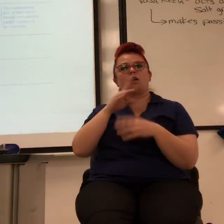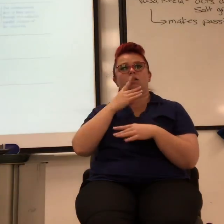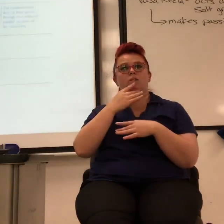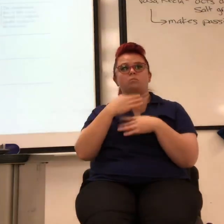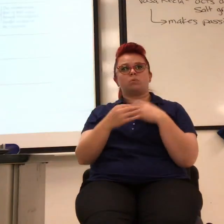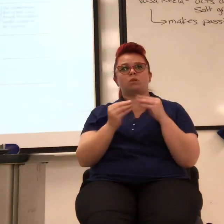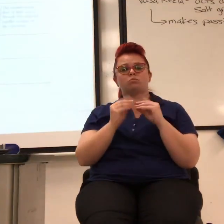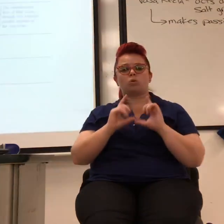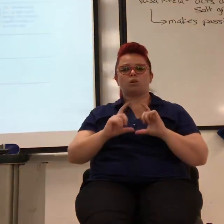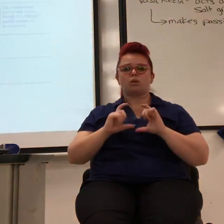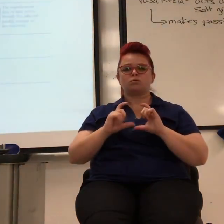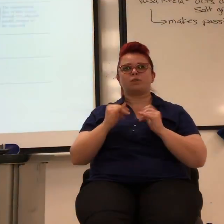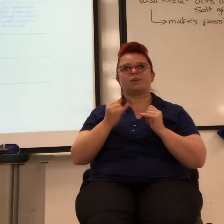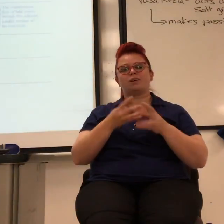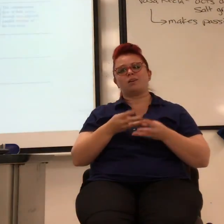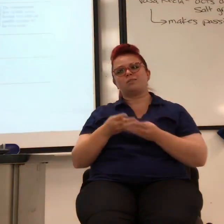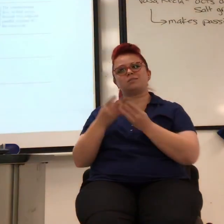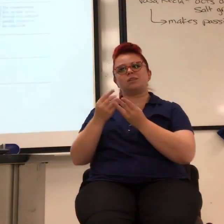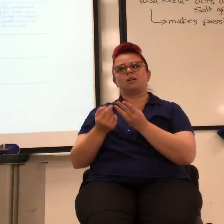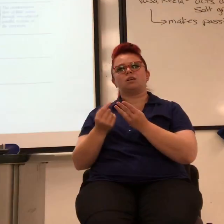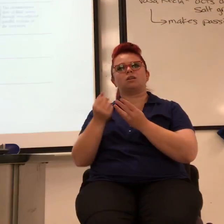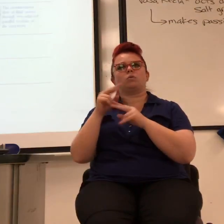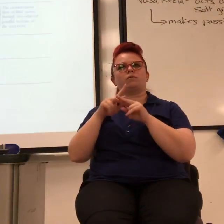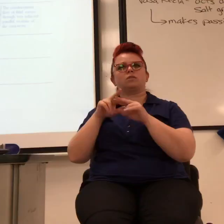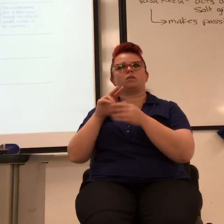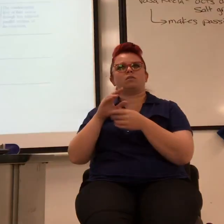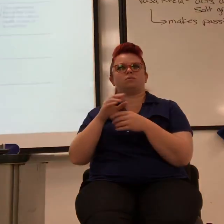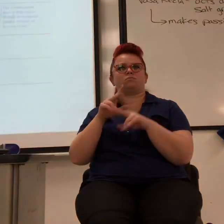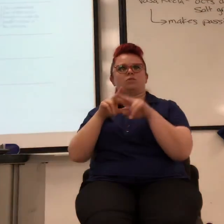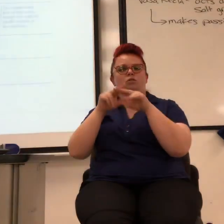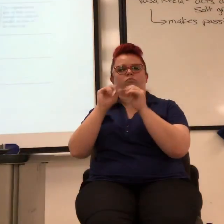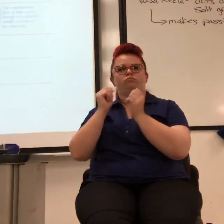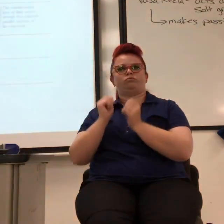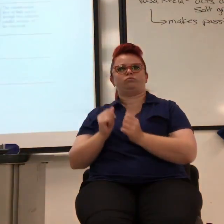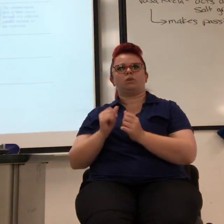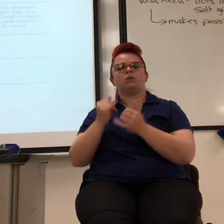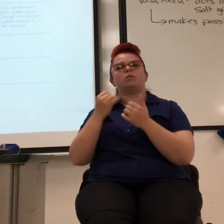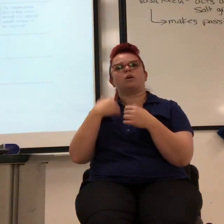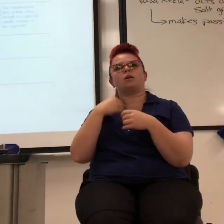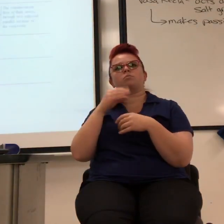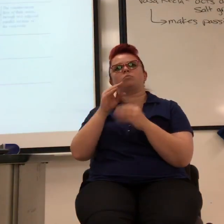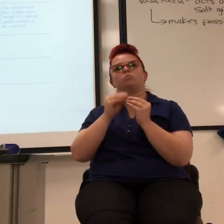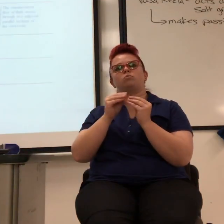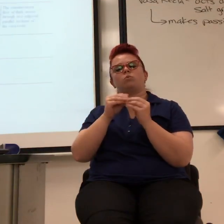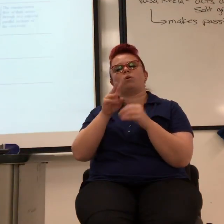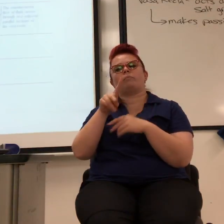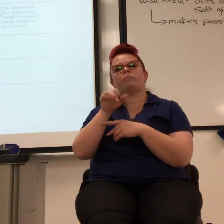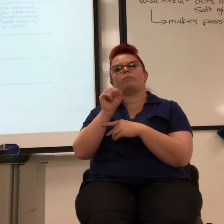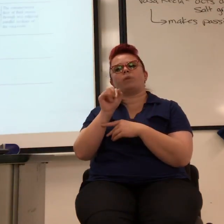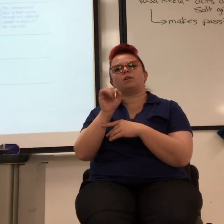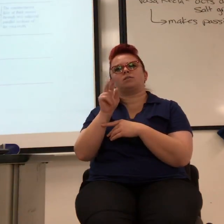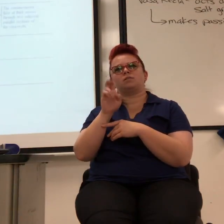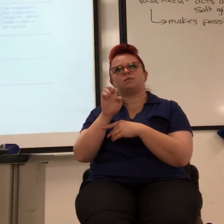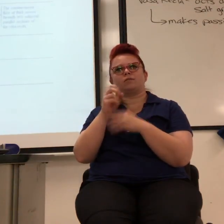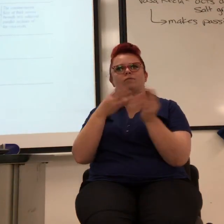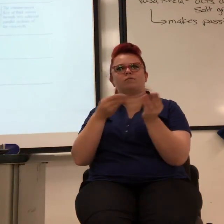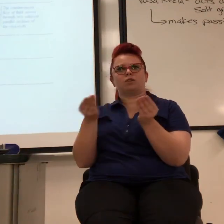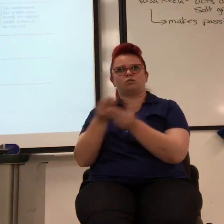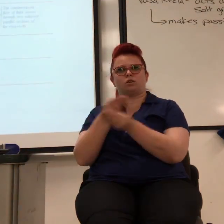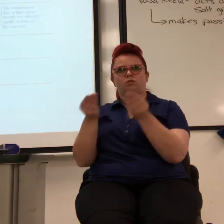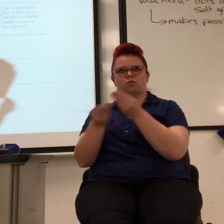salty. So again, it makes passive exchanges. So while on the way down, it did